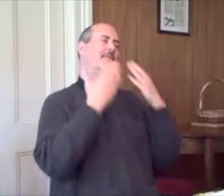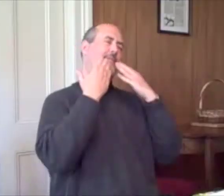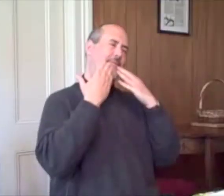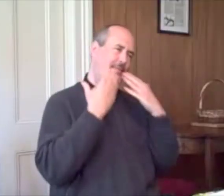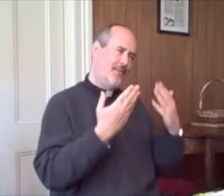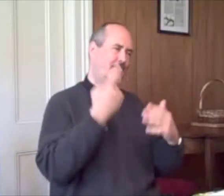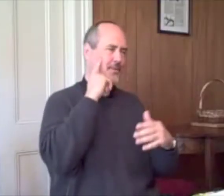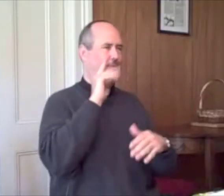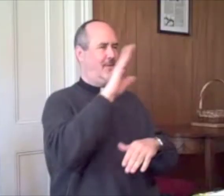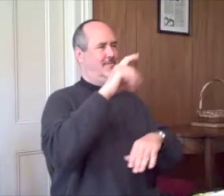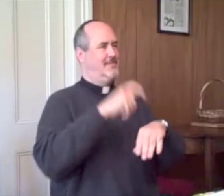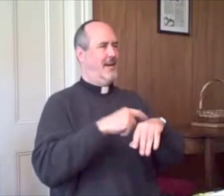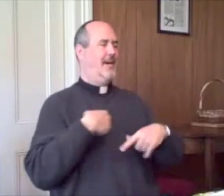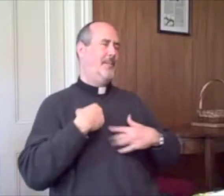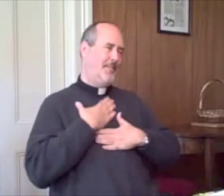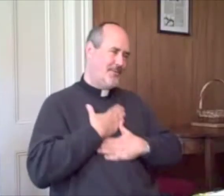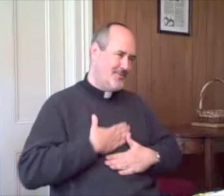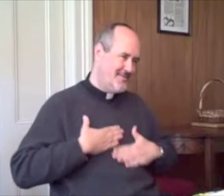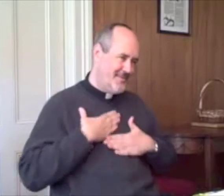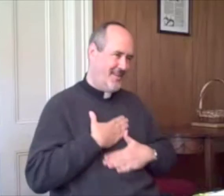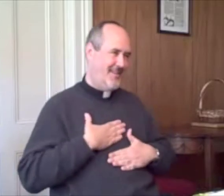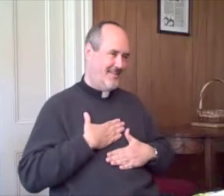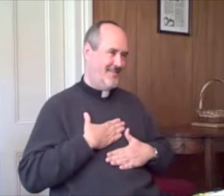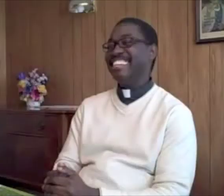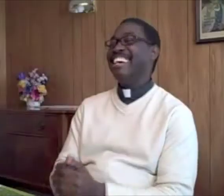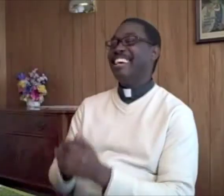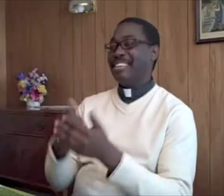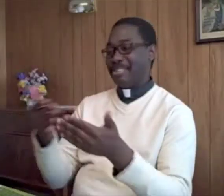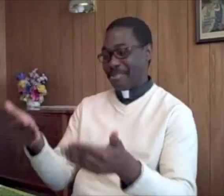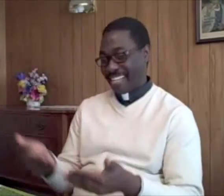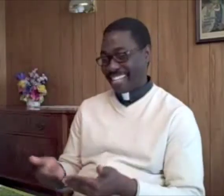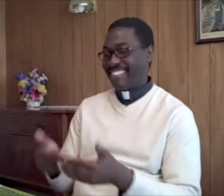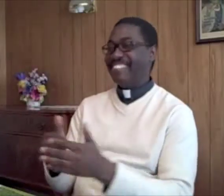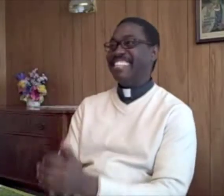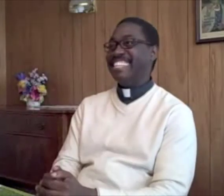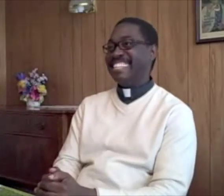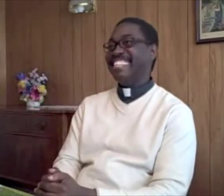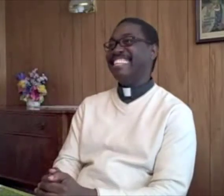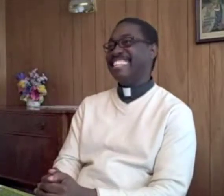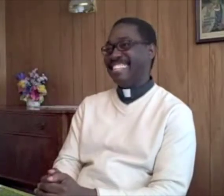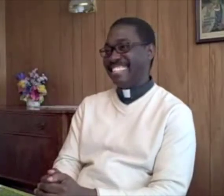I'd like to thank you for spending time with me today. And you're most welcome.